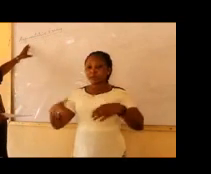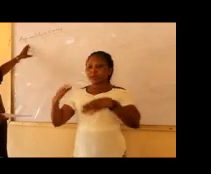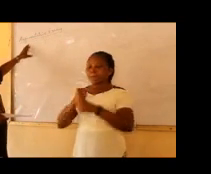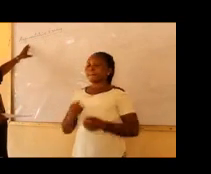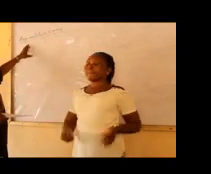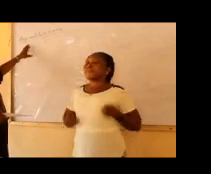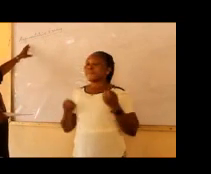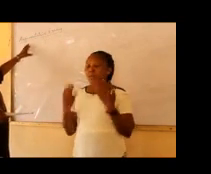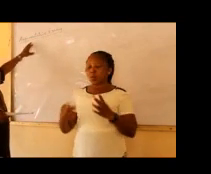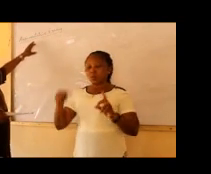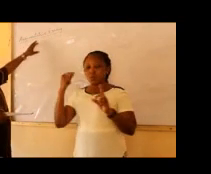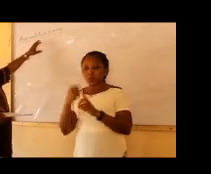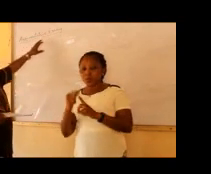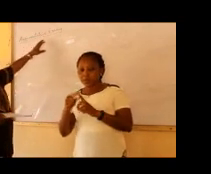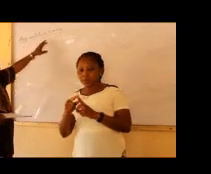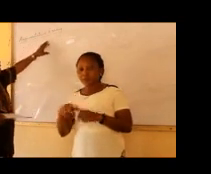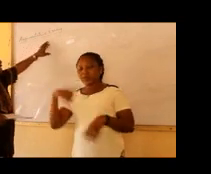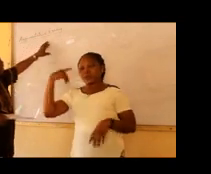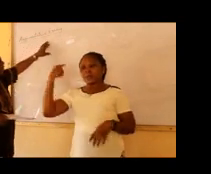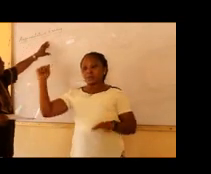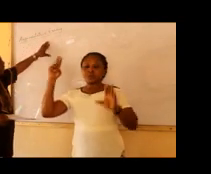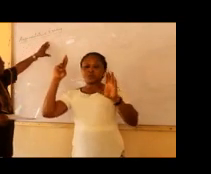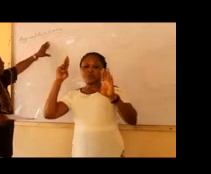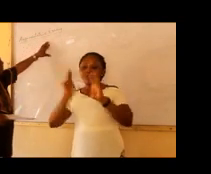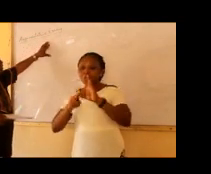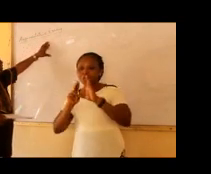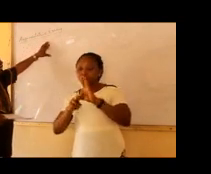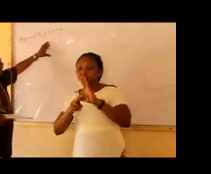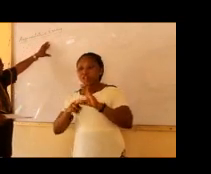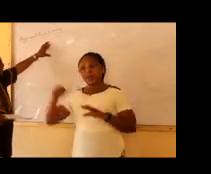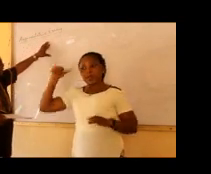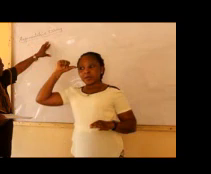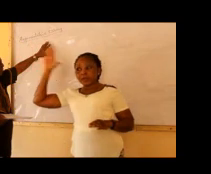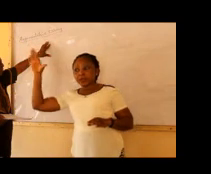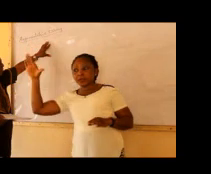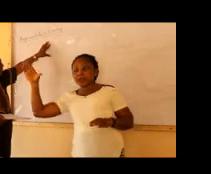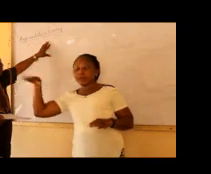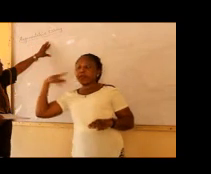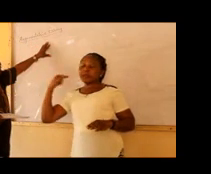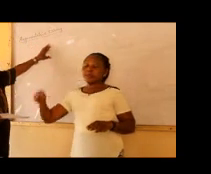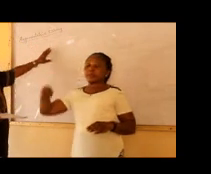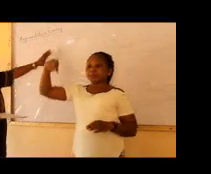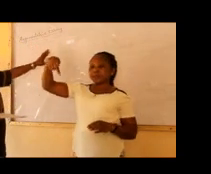chairman, the panel of judges,